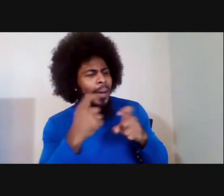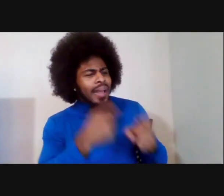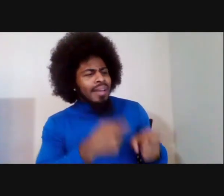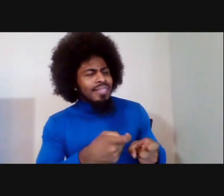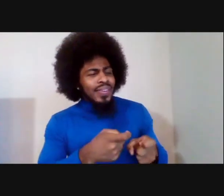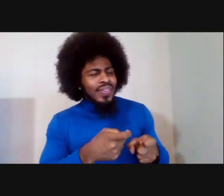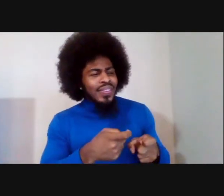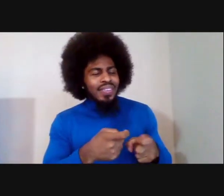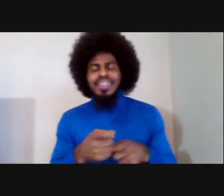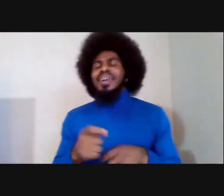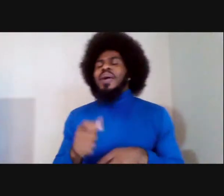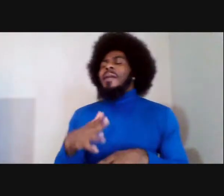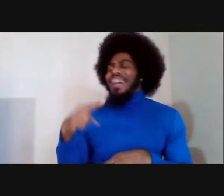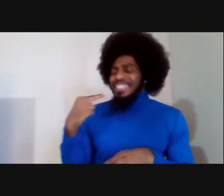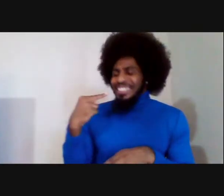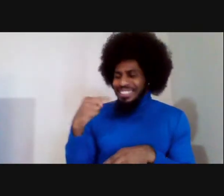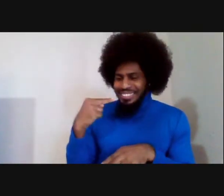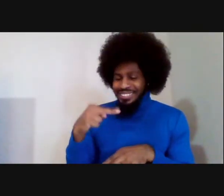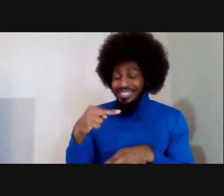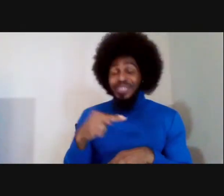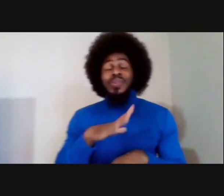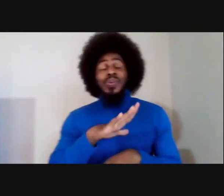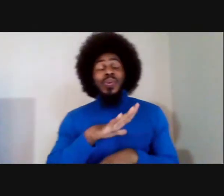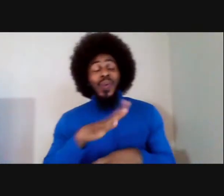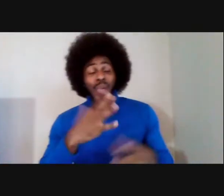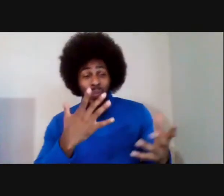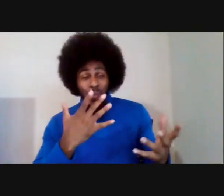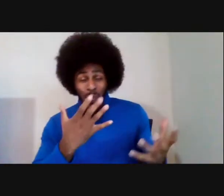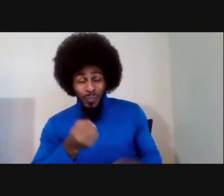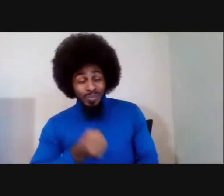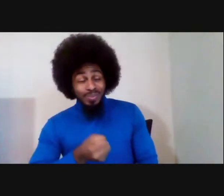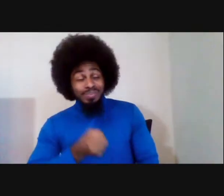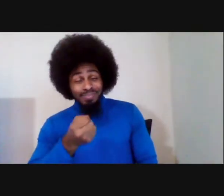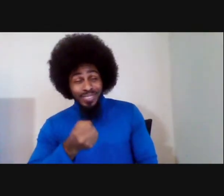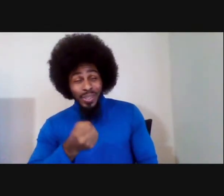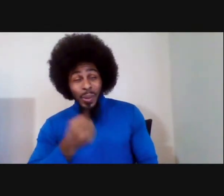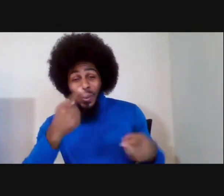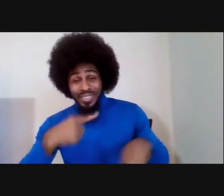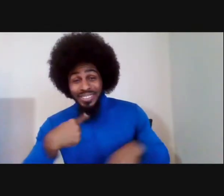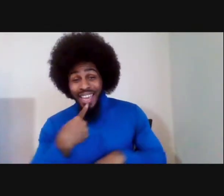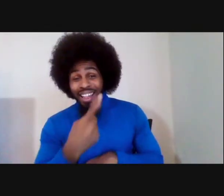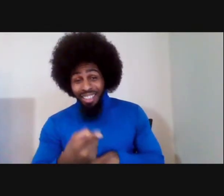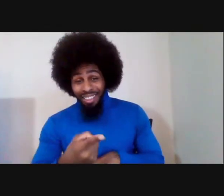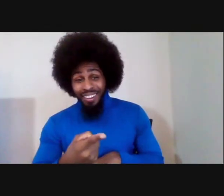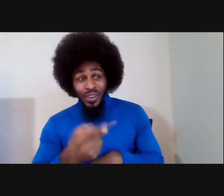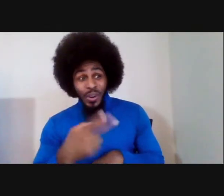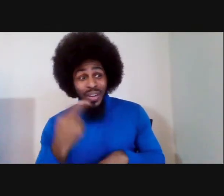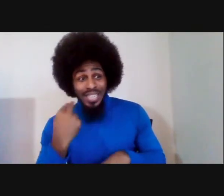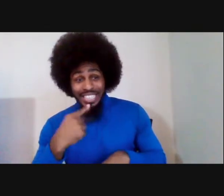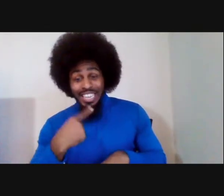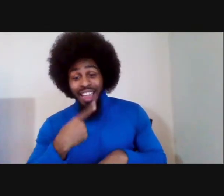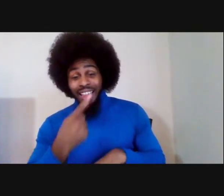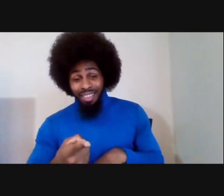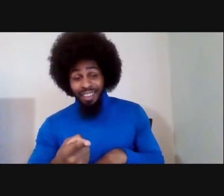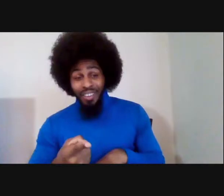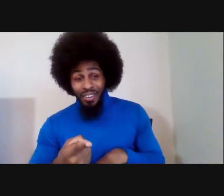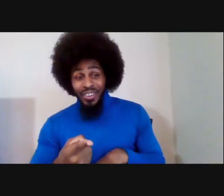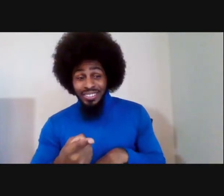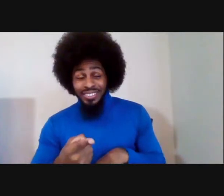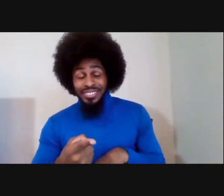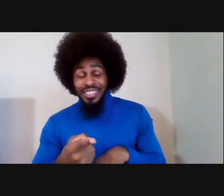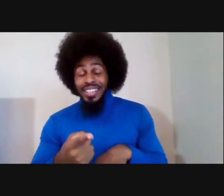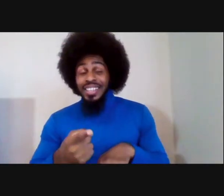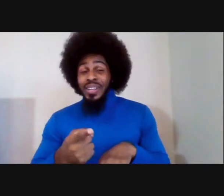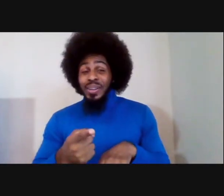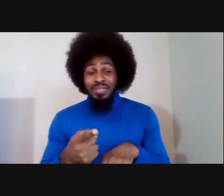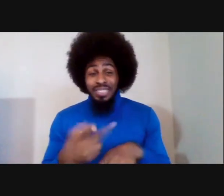tell Laniqua to listen to this episode, Laniqua. Thank you very much. We're going to use